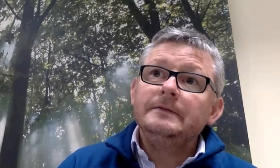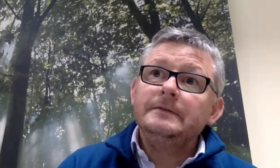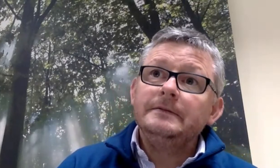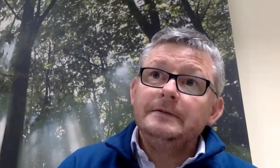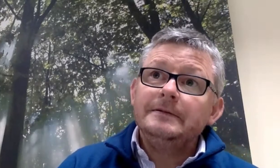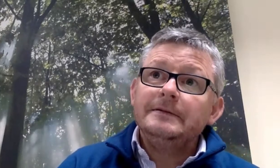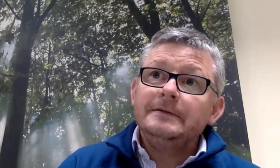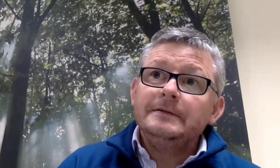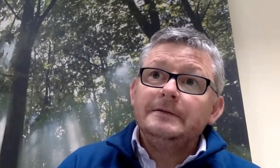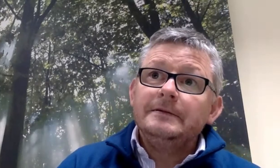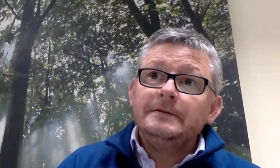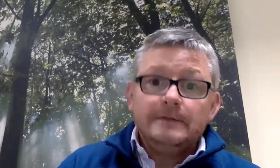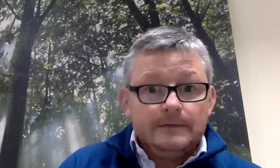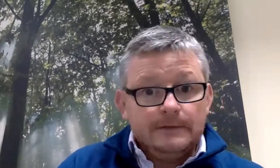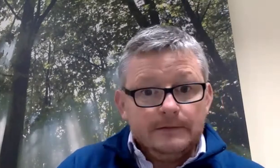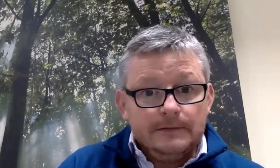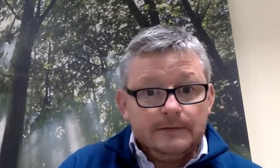commitment to diversity.